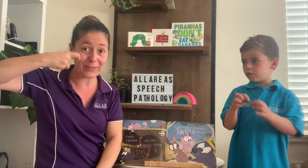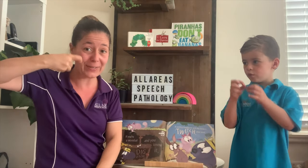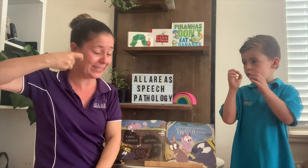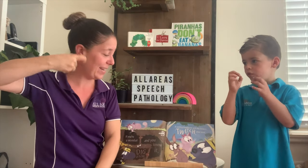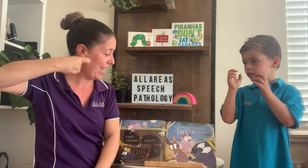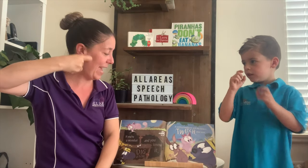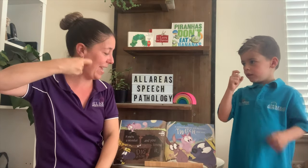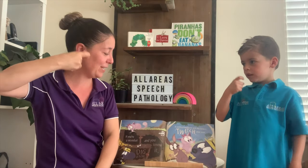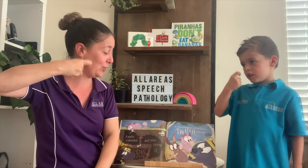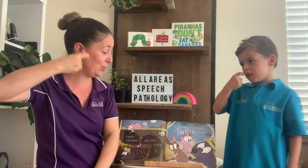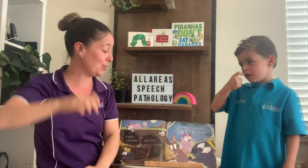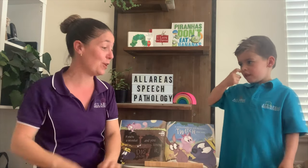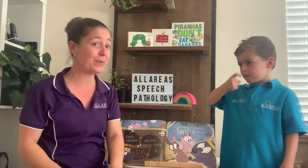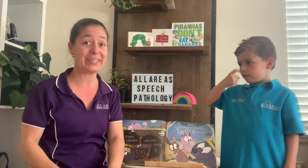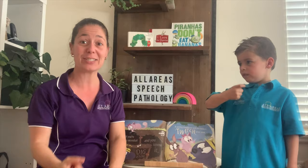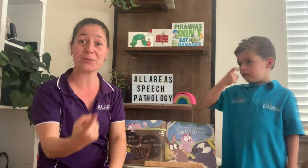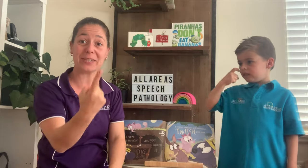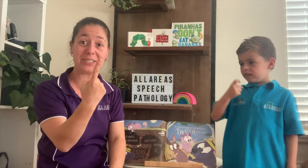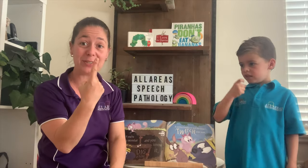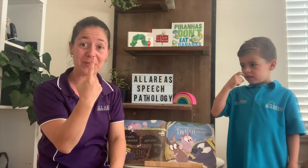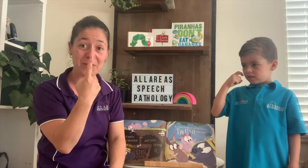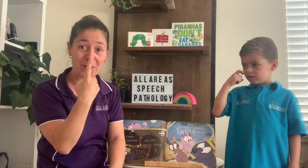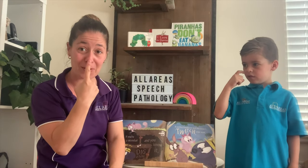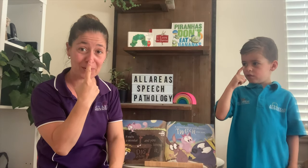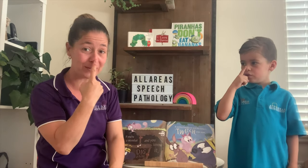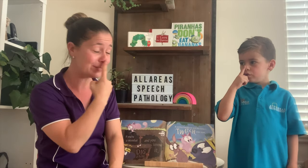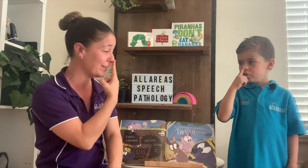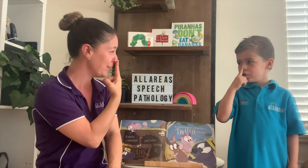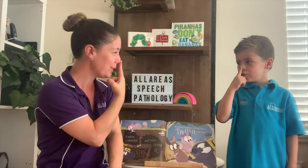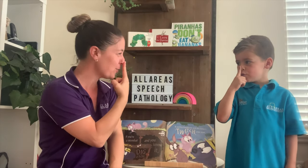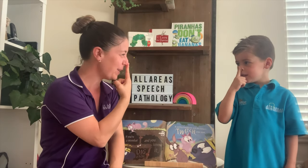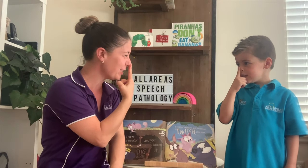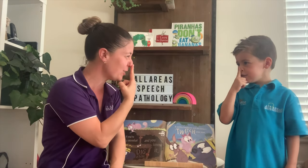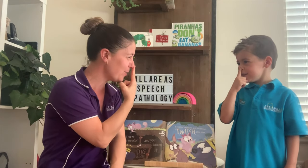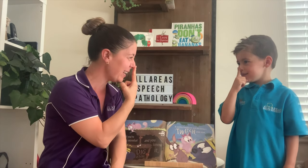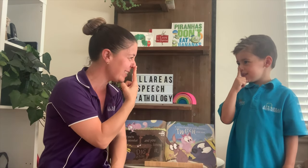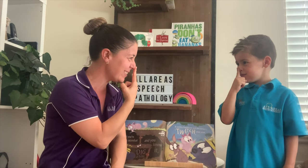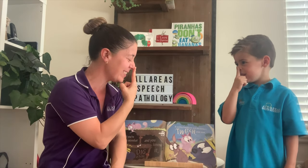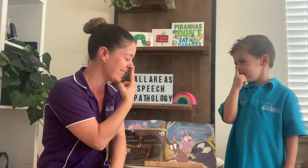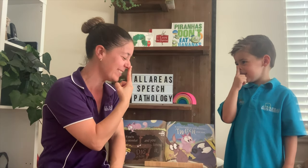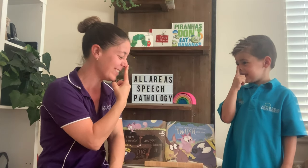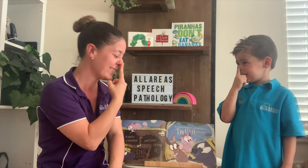bandicoot and you know it, twitch your nose. Twitch, twitch.